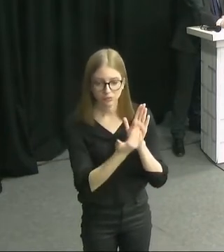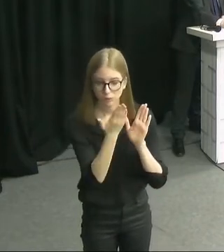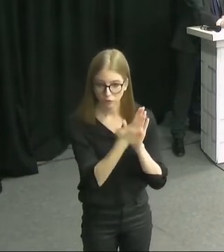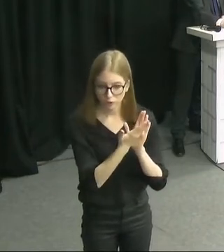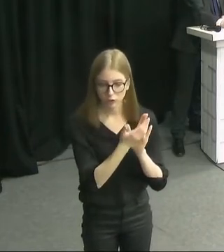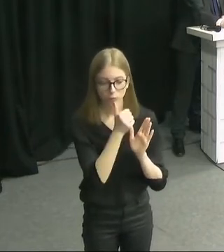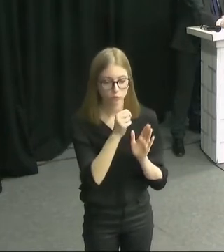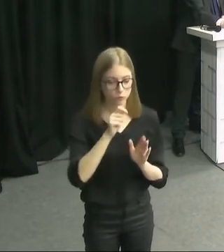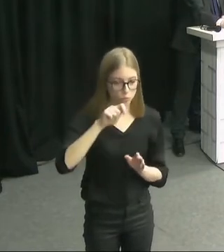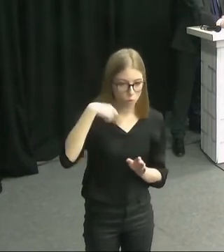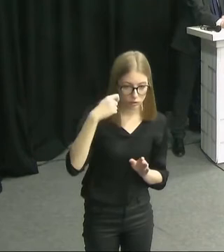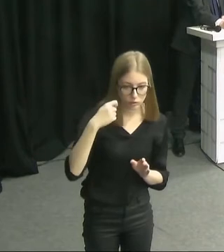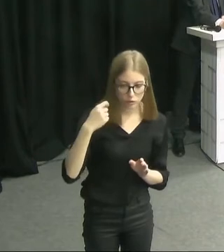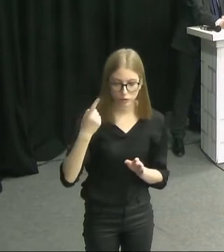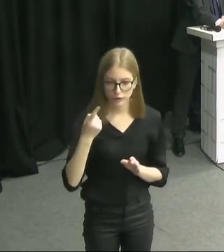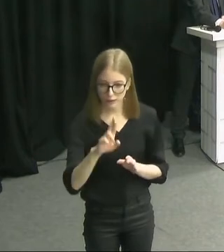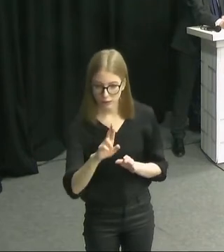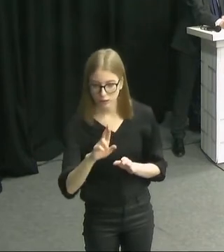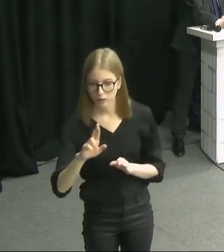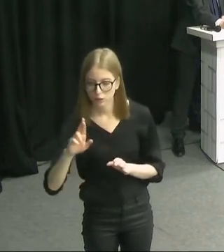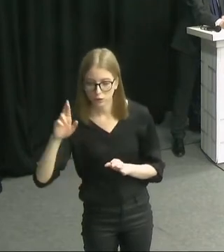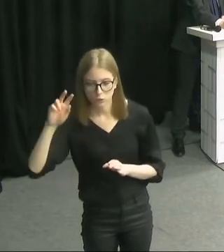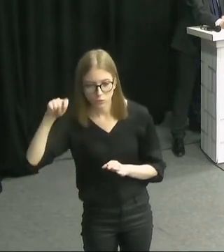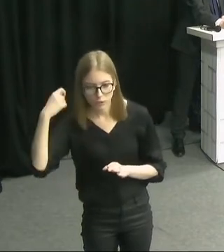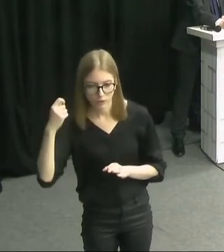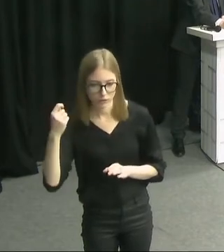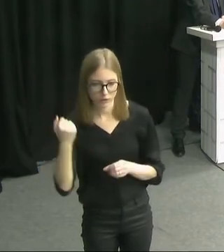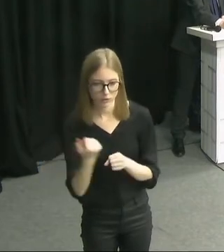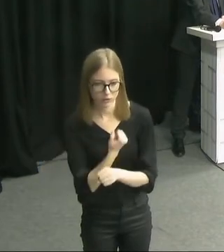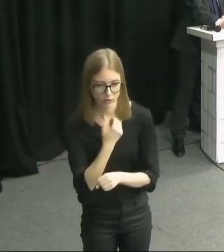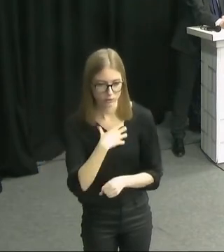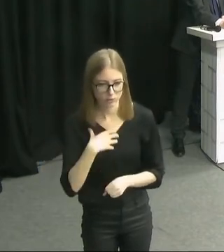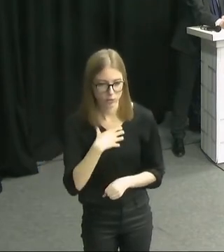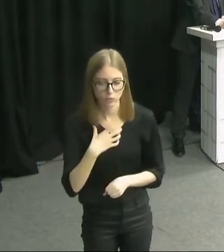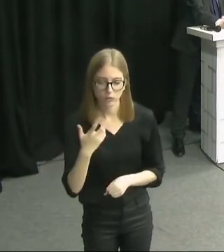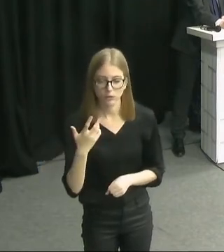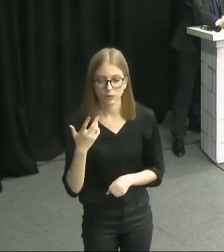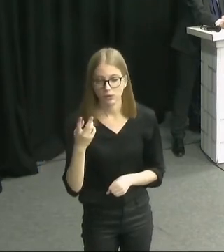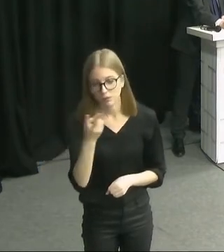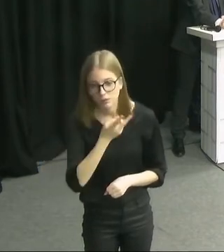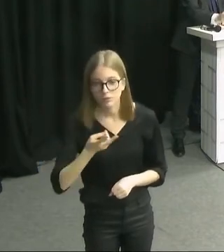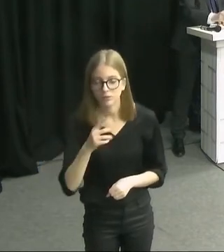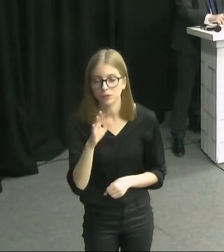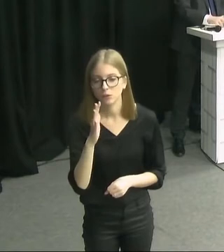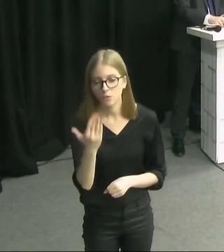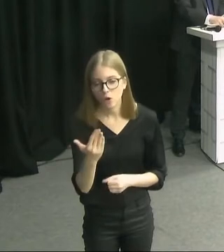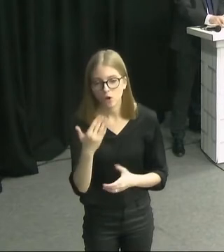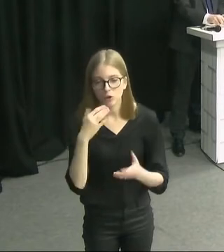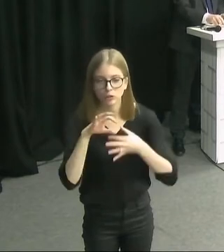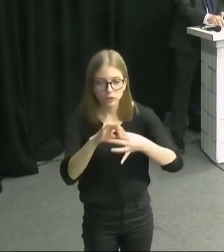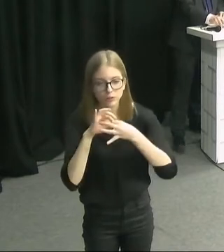a direct connection between the professor and the student, the mentorship, so-called.